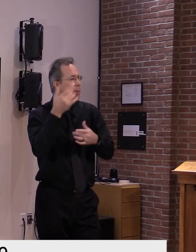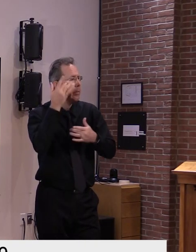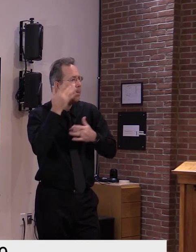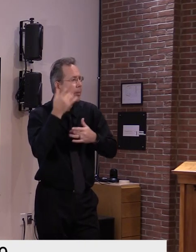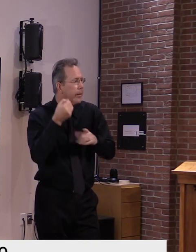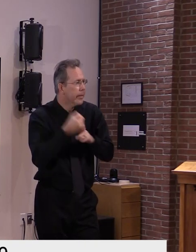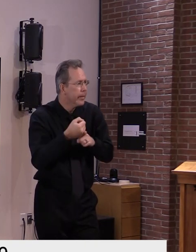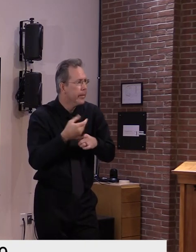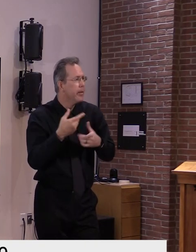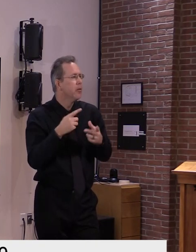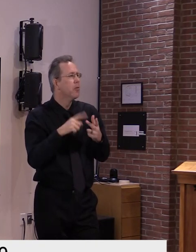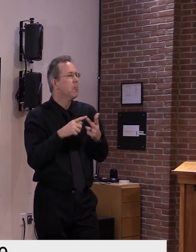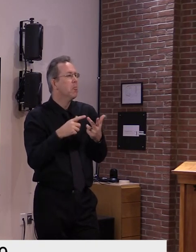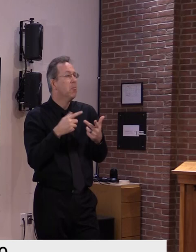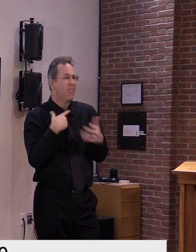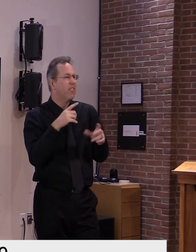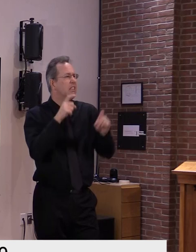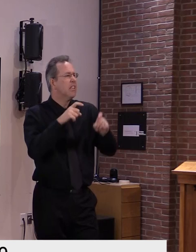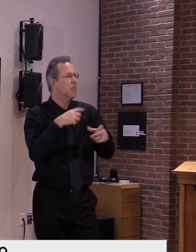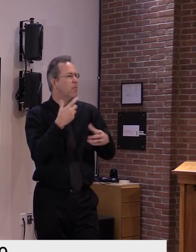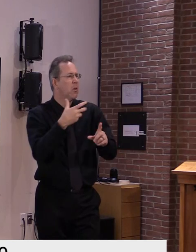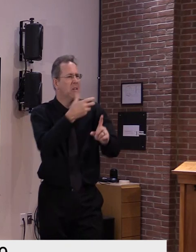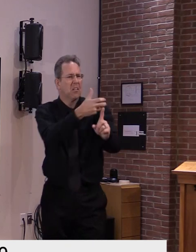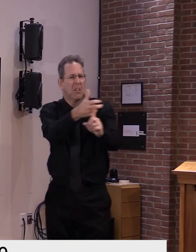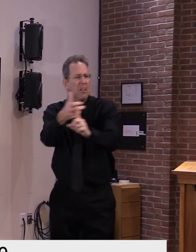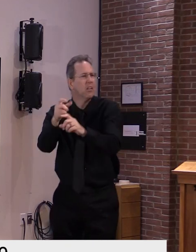that kind of stuff we'll know more about after the